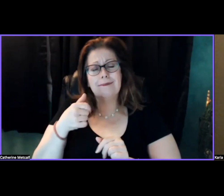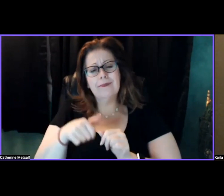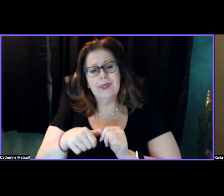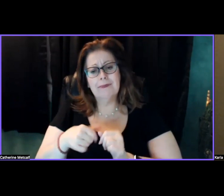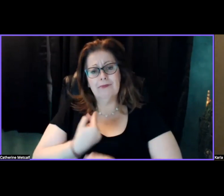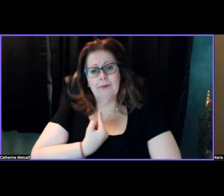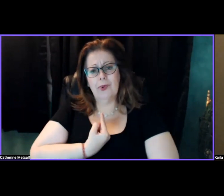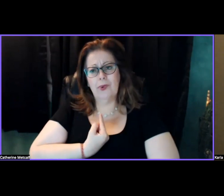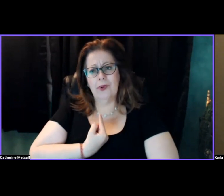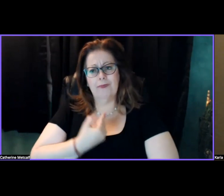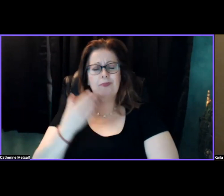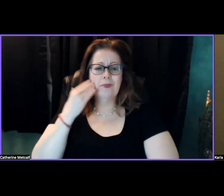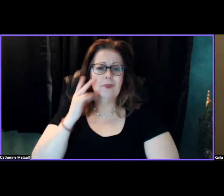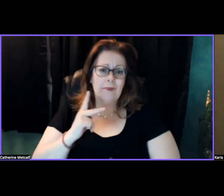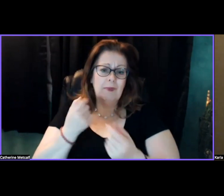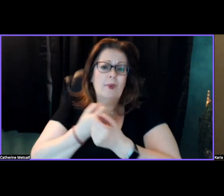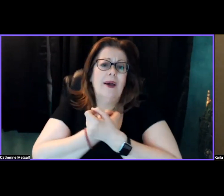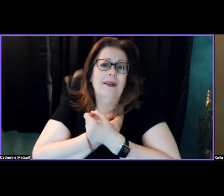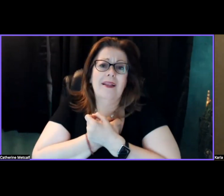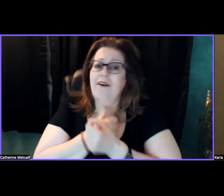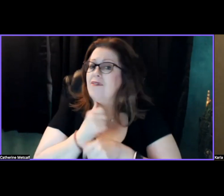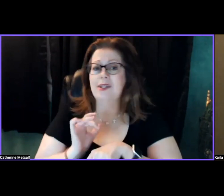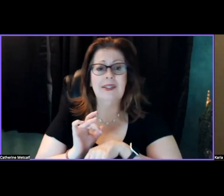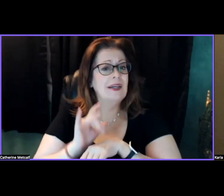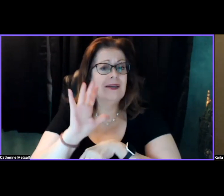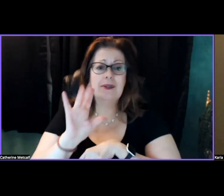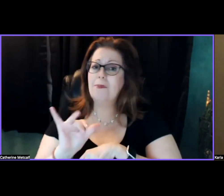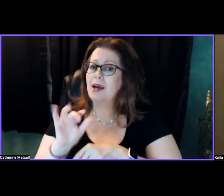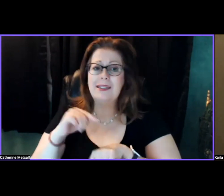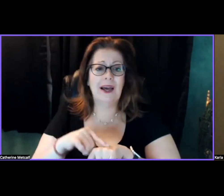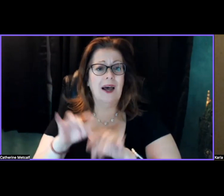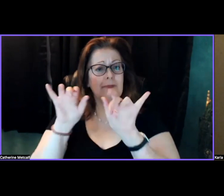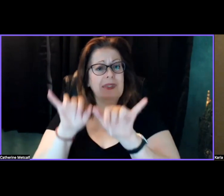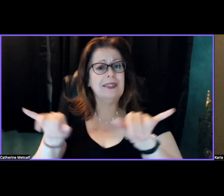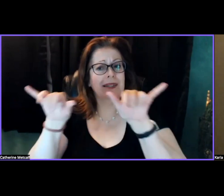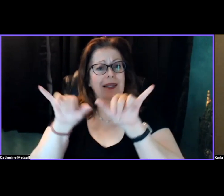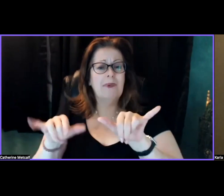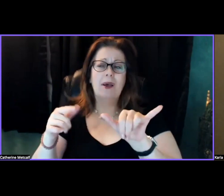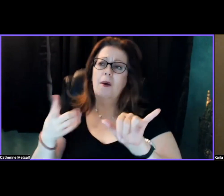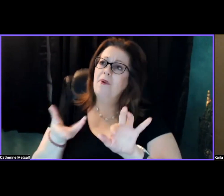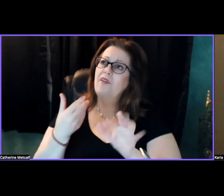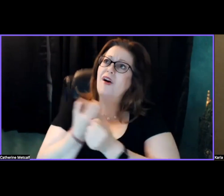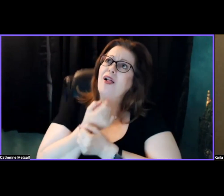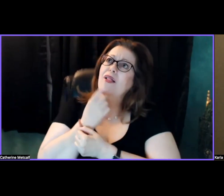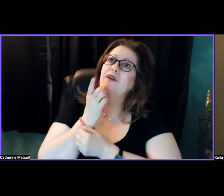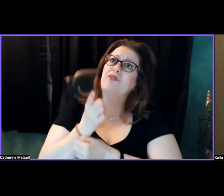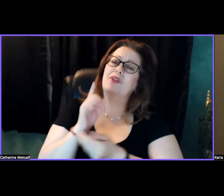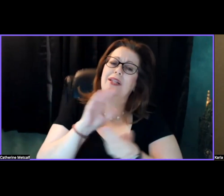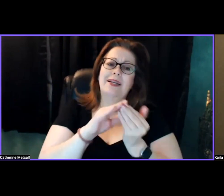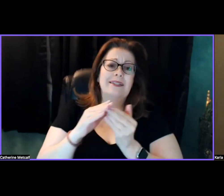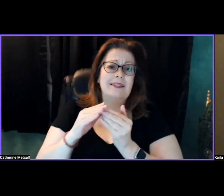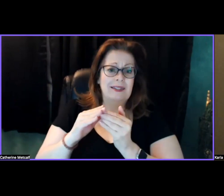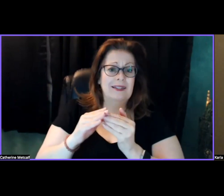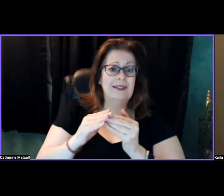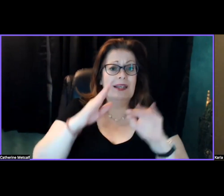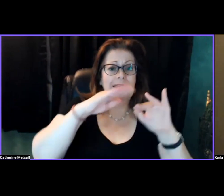Certainly, I knew loved ones faultless and untouched by time's soft caress, but I have loved you like city skyline, jagged and perfect though it